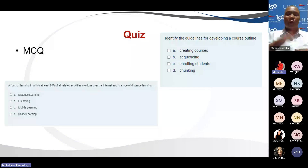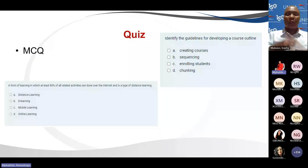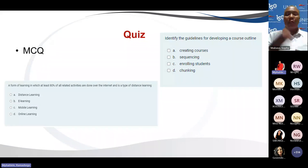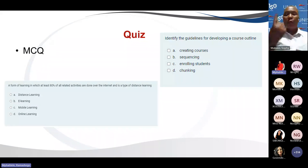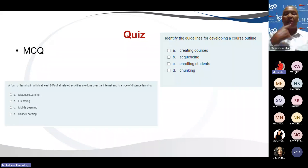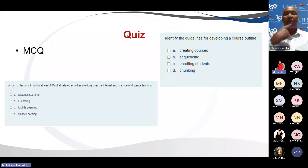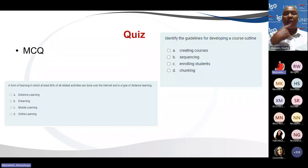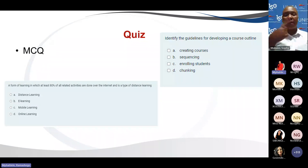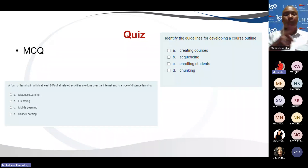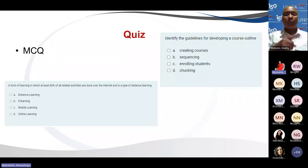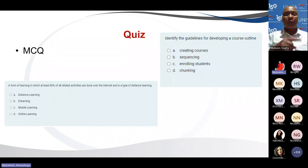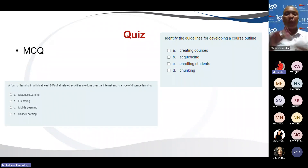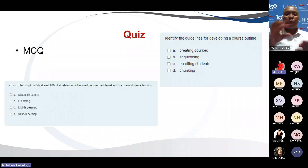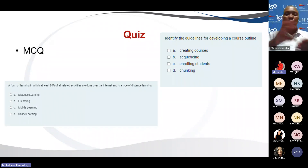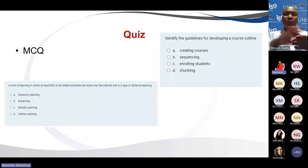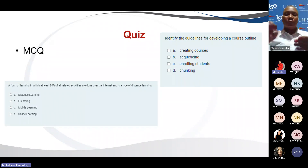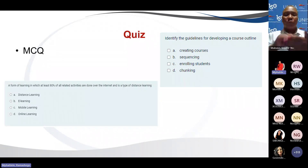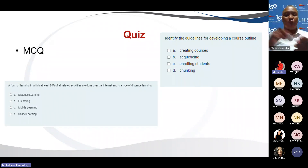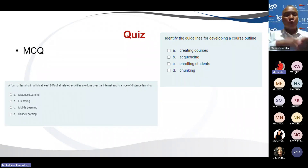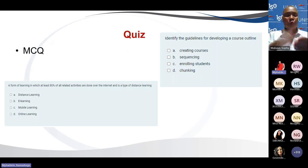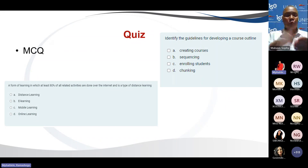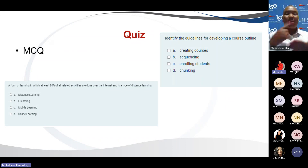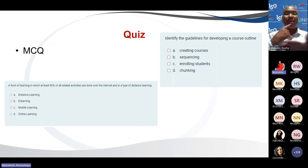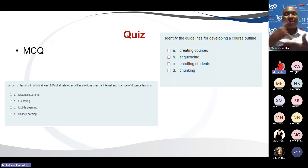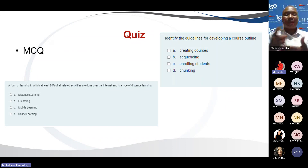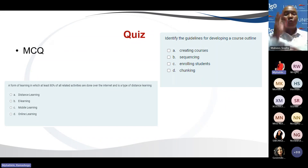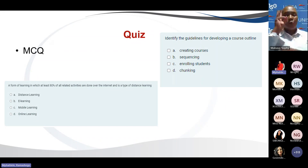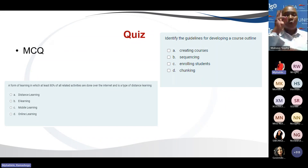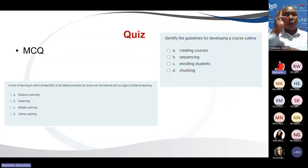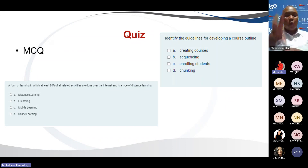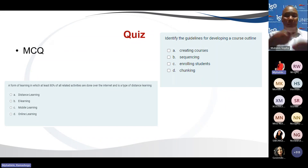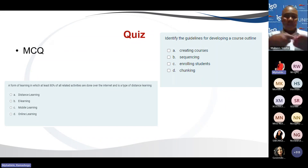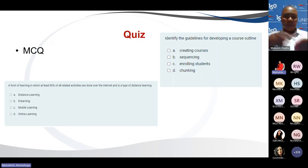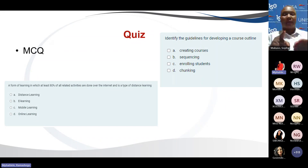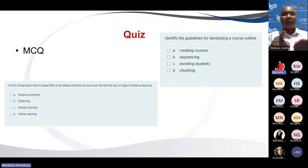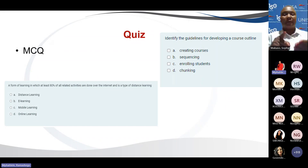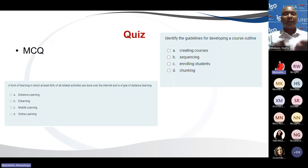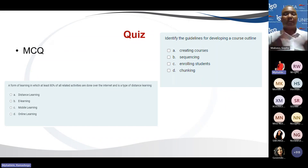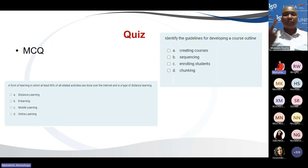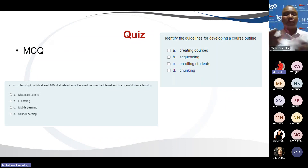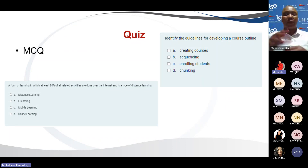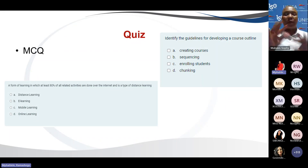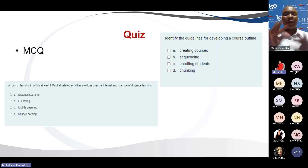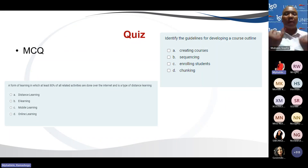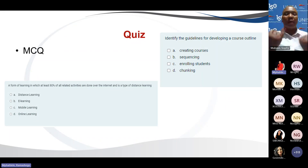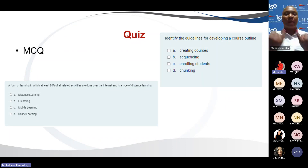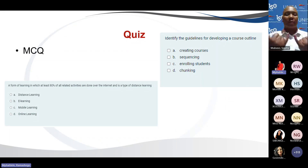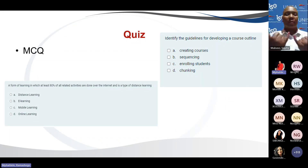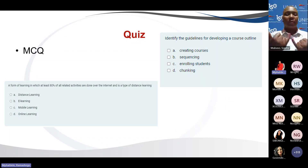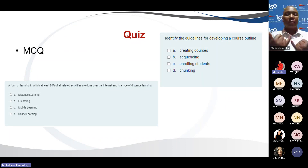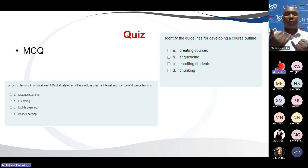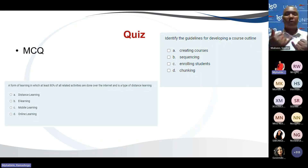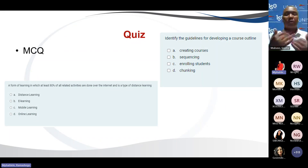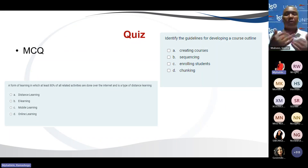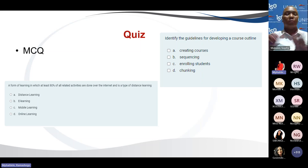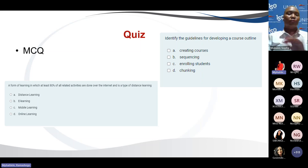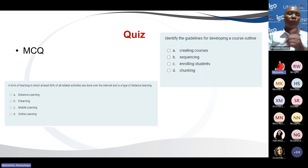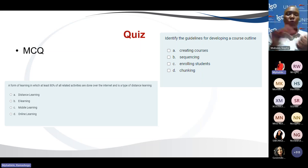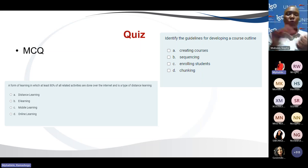you eliminate the wrong answers, then you will go right. Then now I can go to